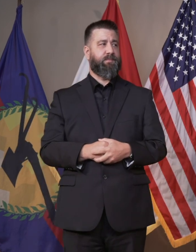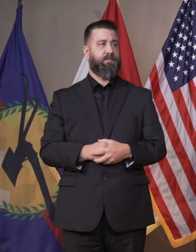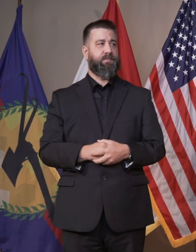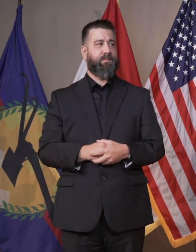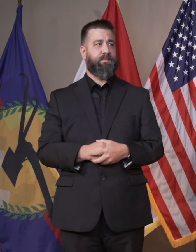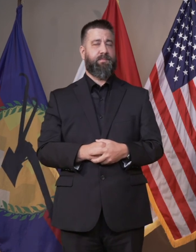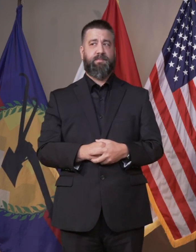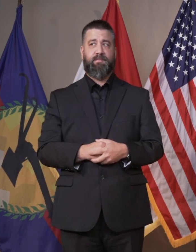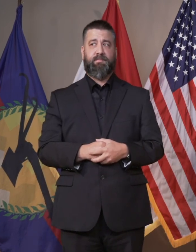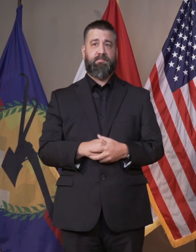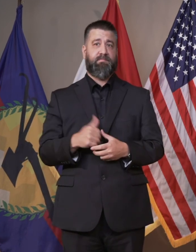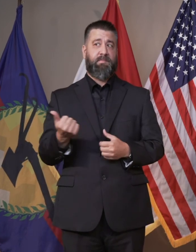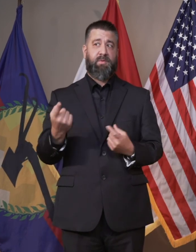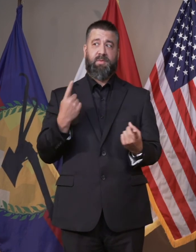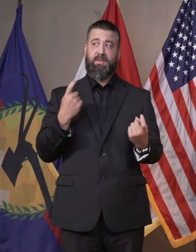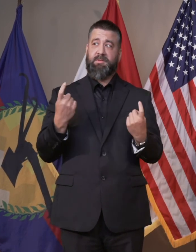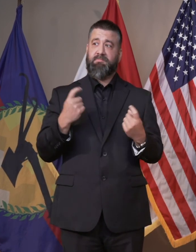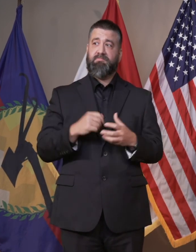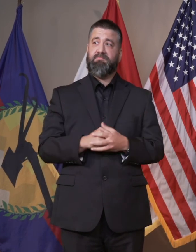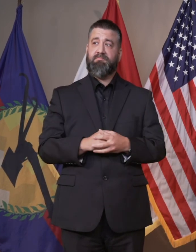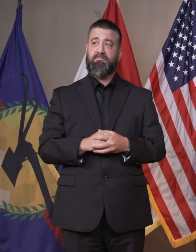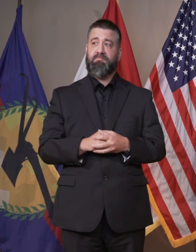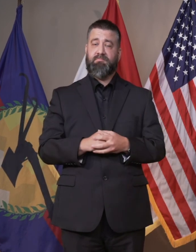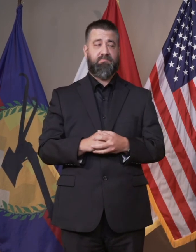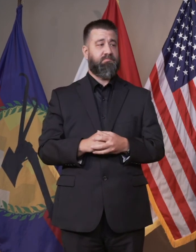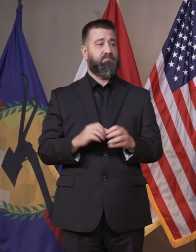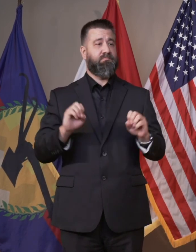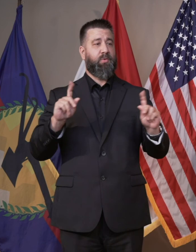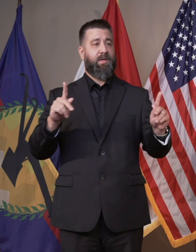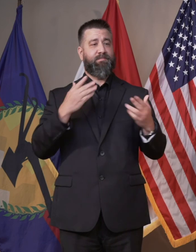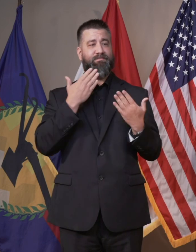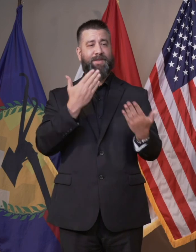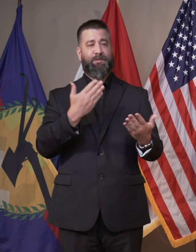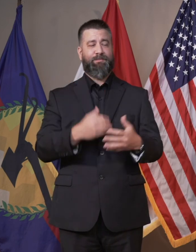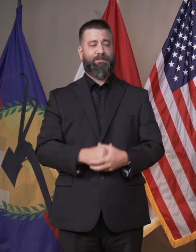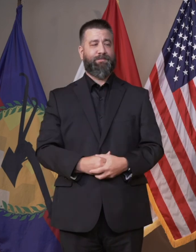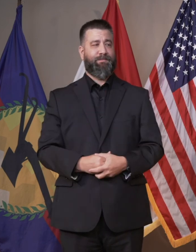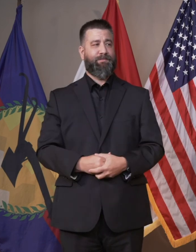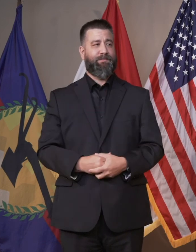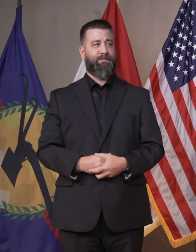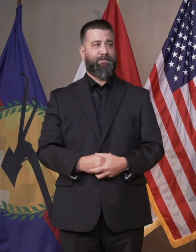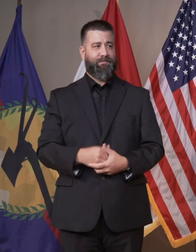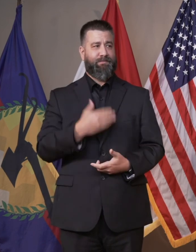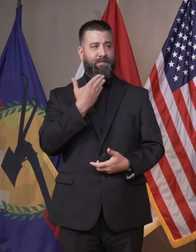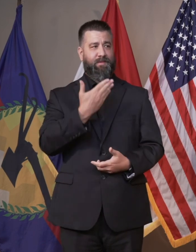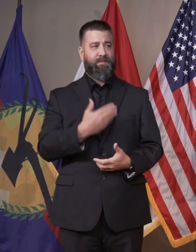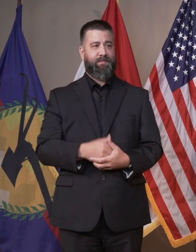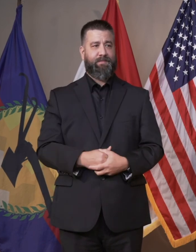Okay, thank you. Thank you.